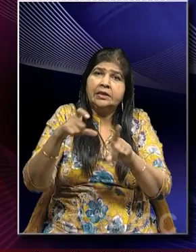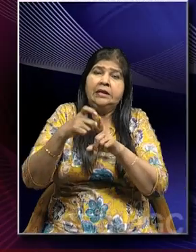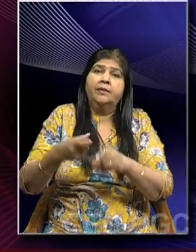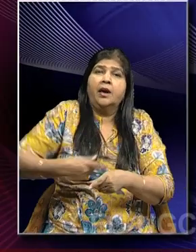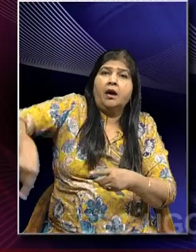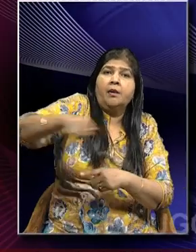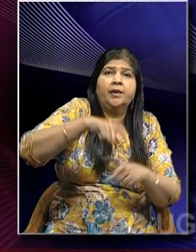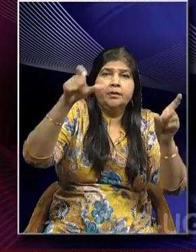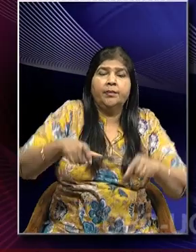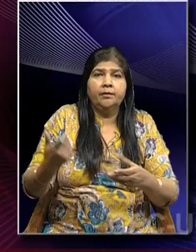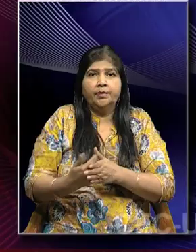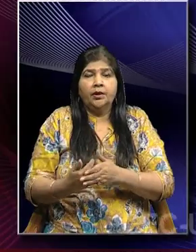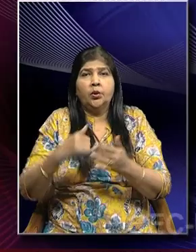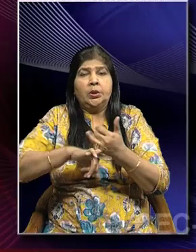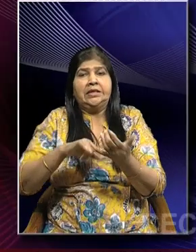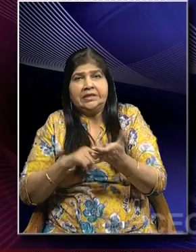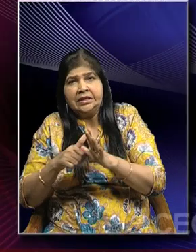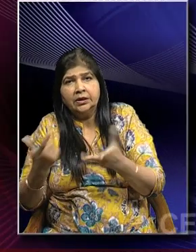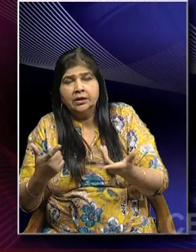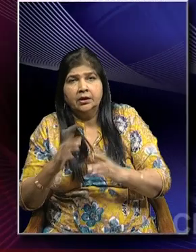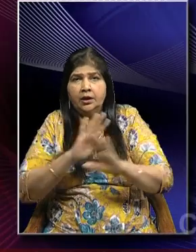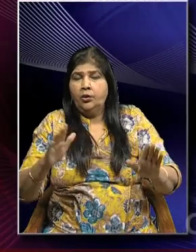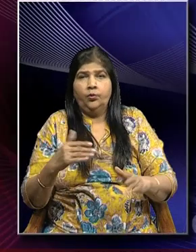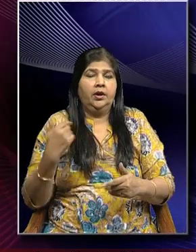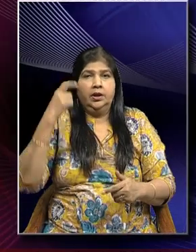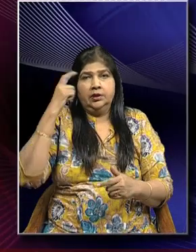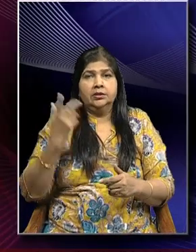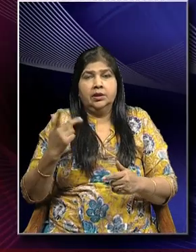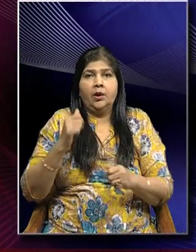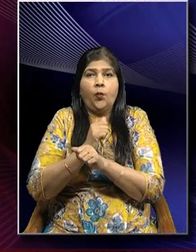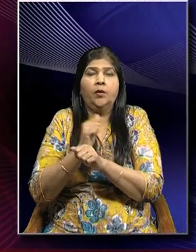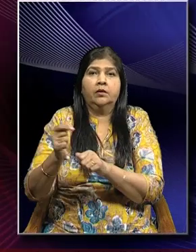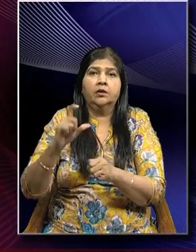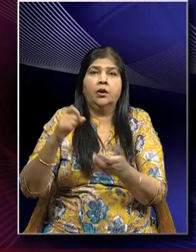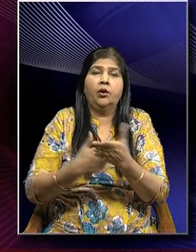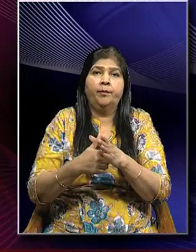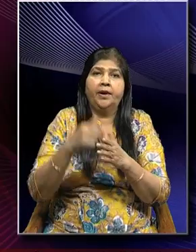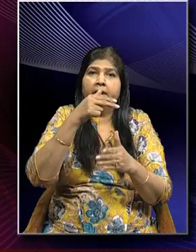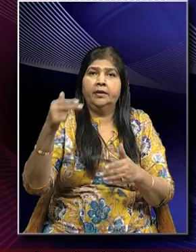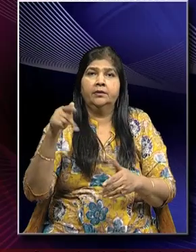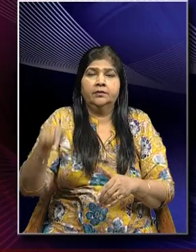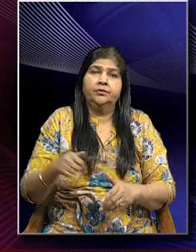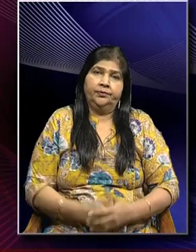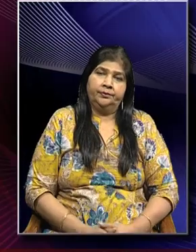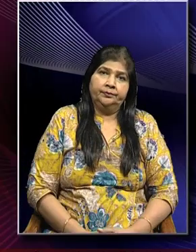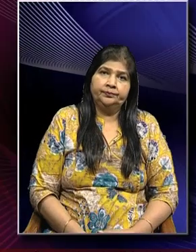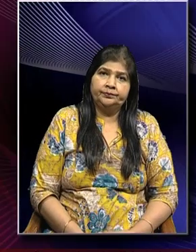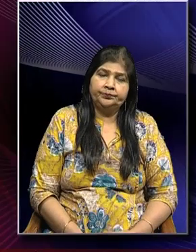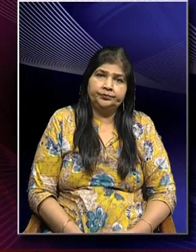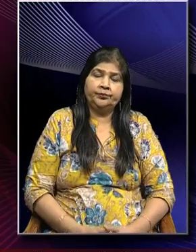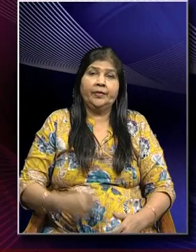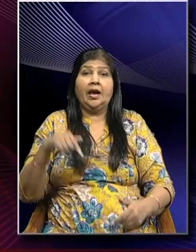the shareholders or among the stakeholders. That is not the only work which a corporate entity is supposed to do. As